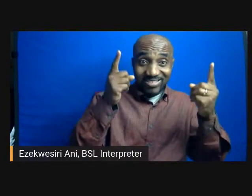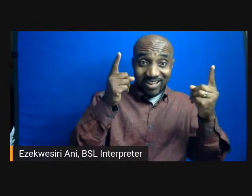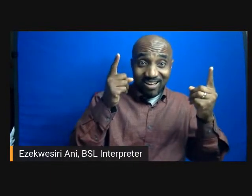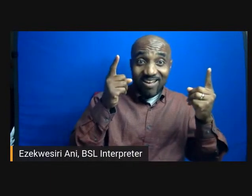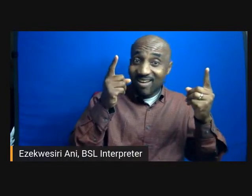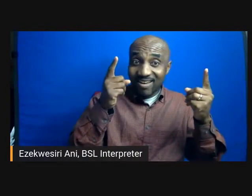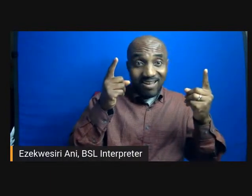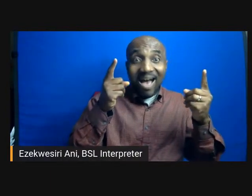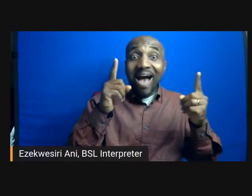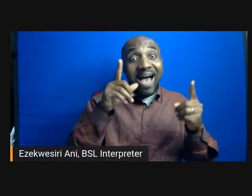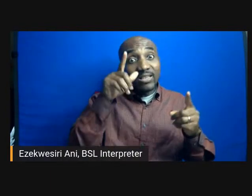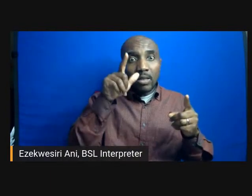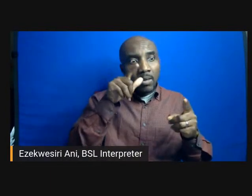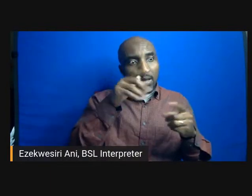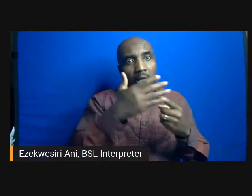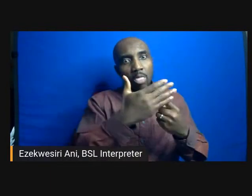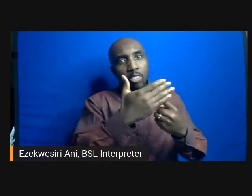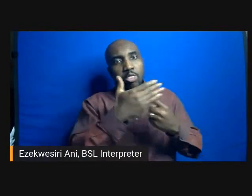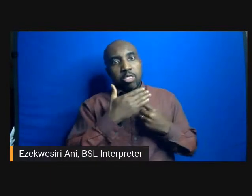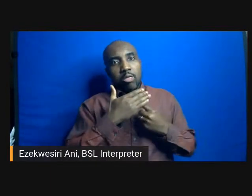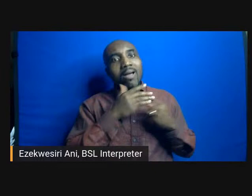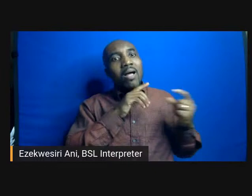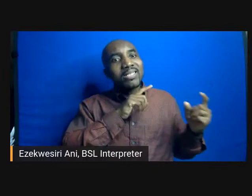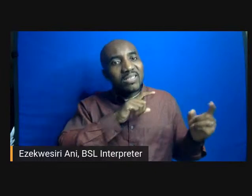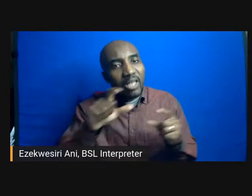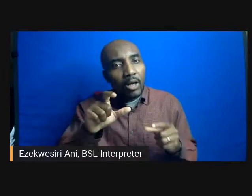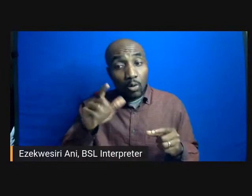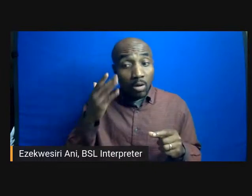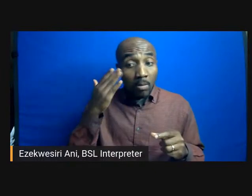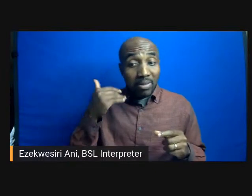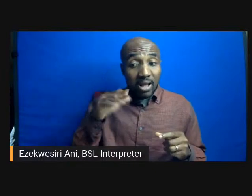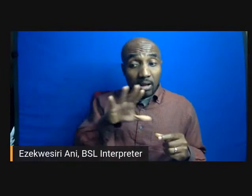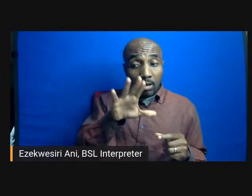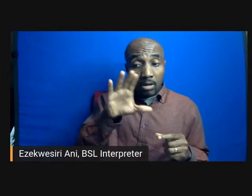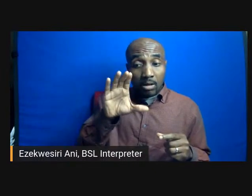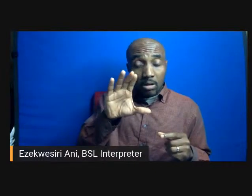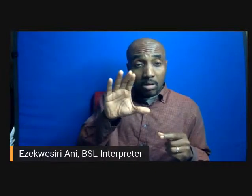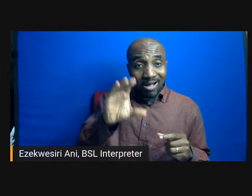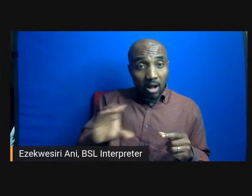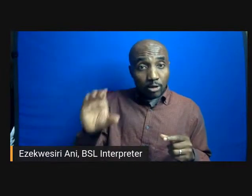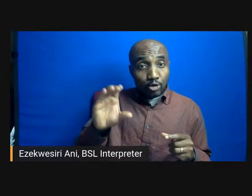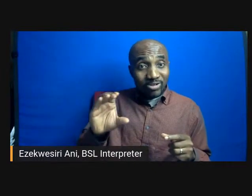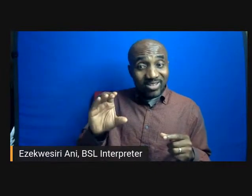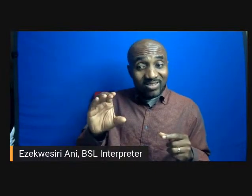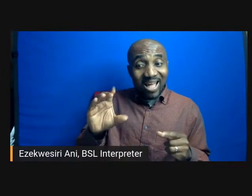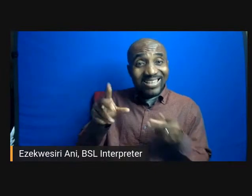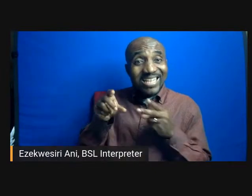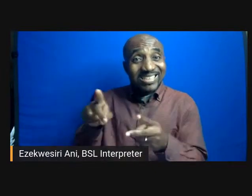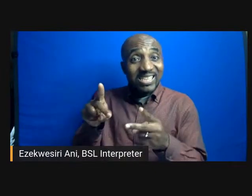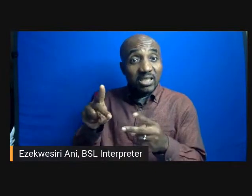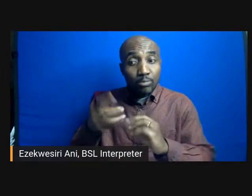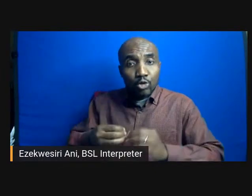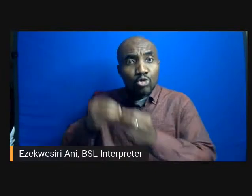same, still have power over Black nations and their wealth-creating